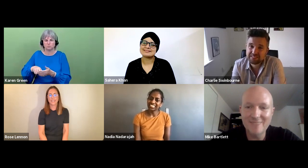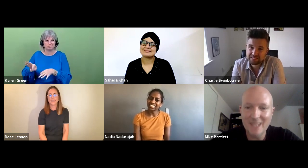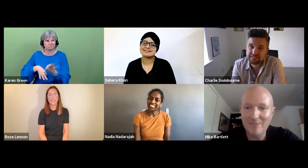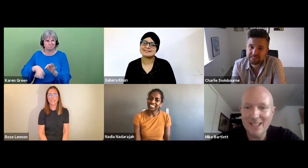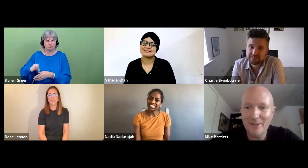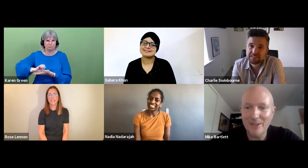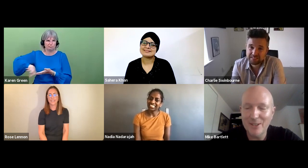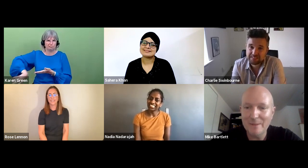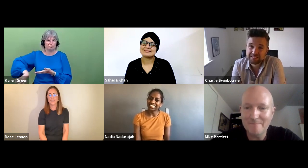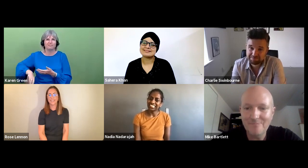Yeah, that's how I got into it.